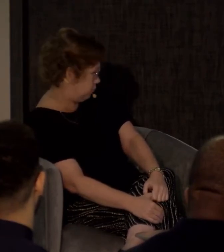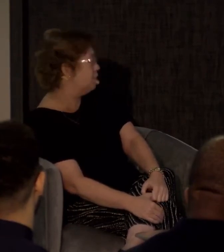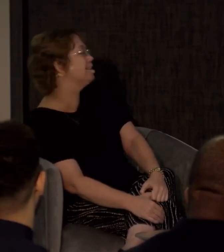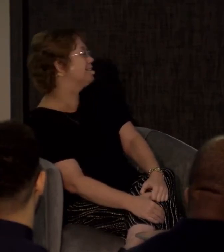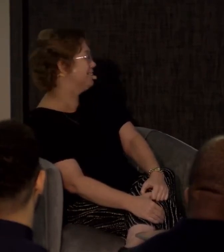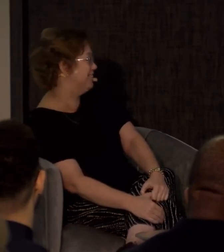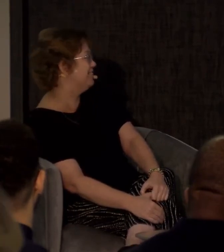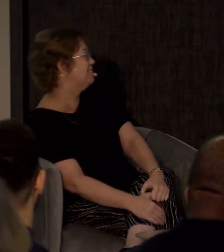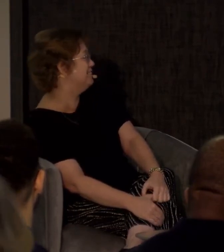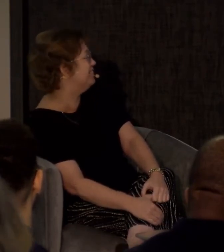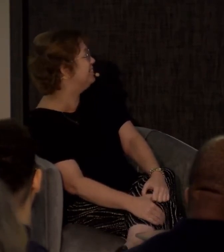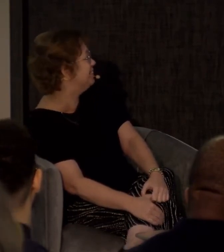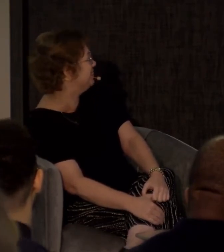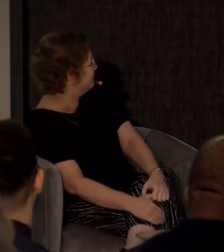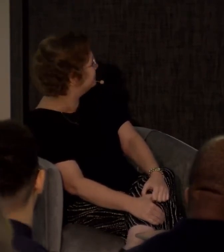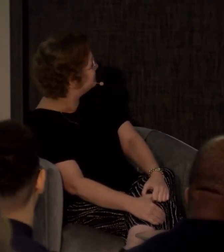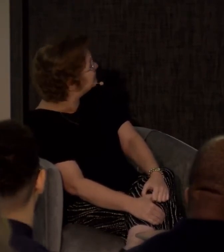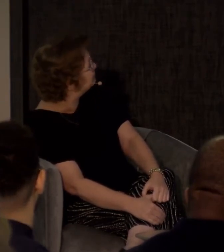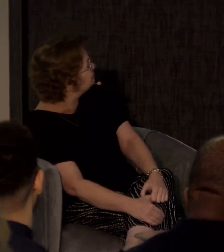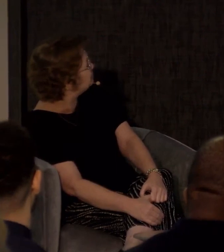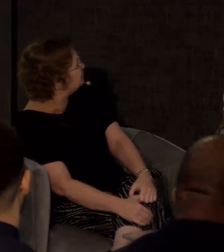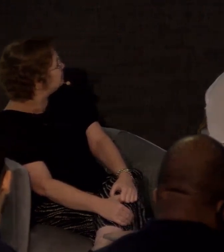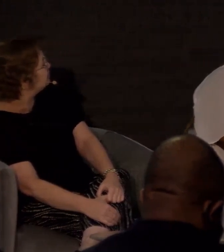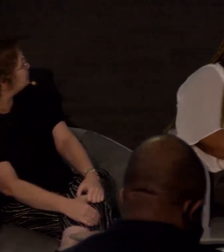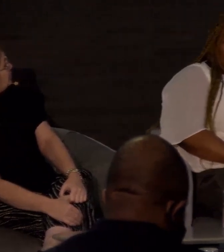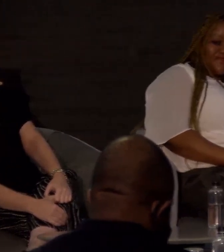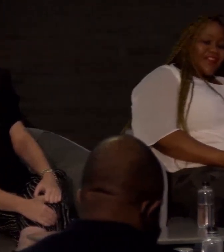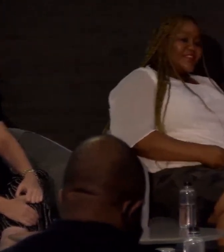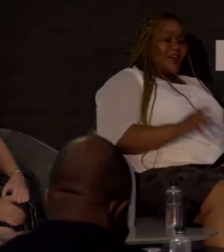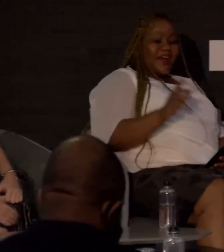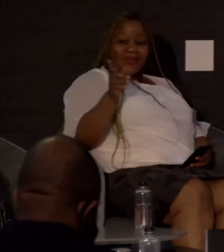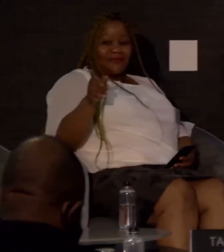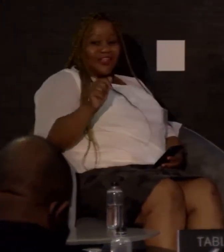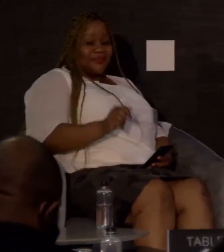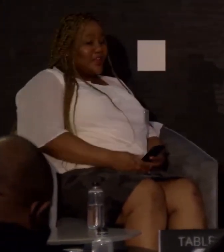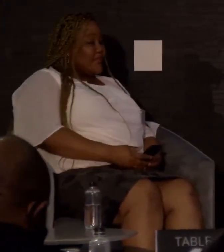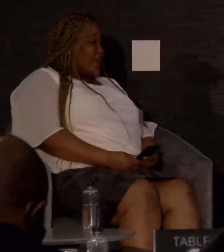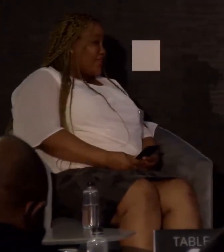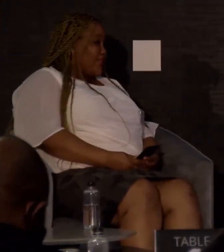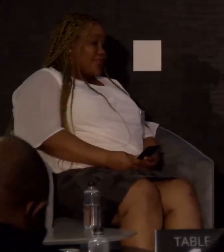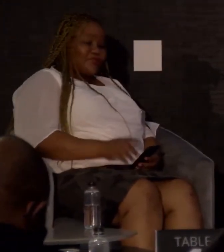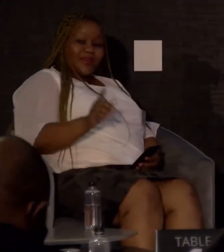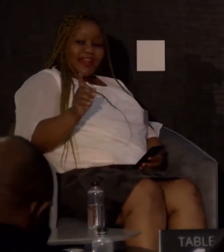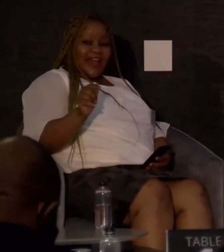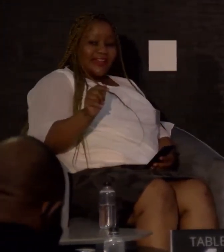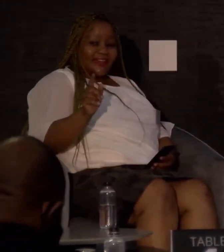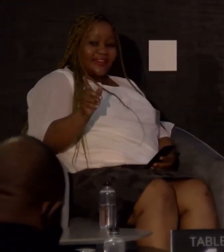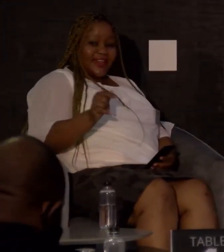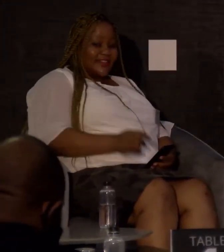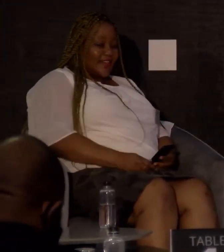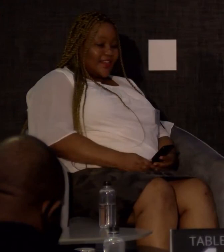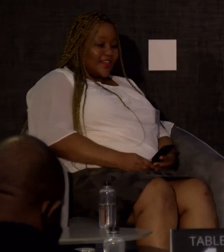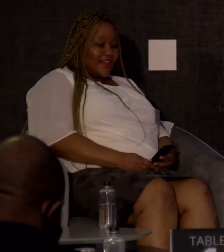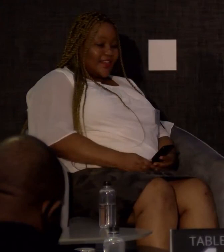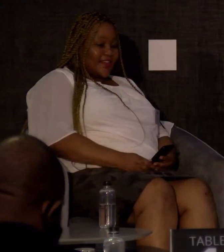Okay. Correct. All right. So, Tiago, from your side? So I'm going to pick it back from a line